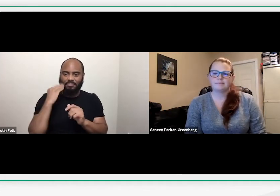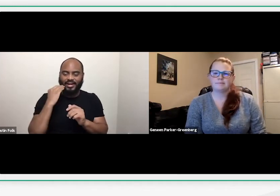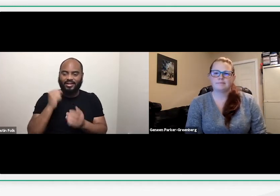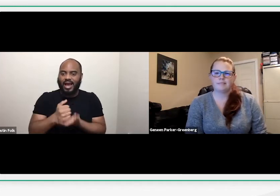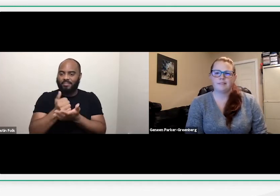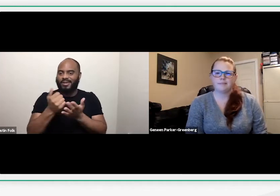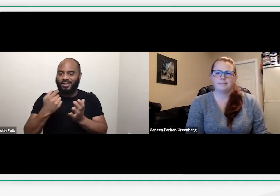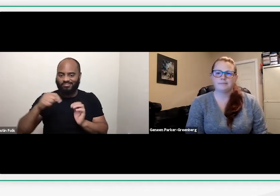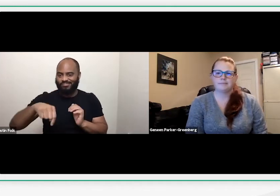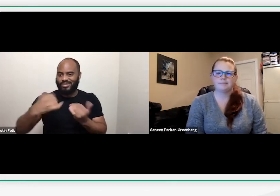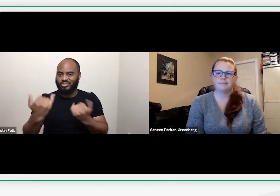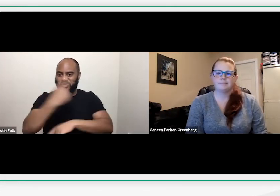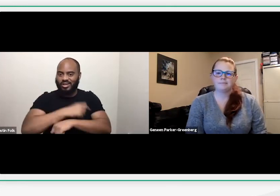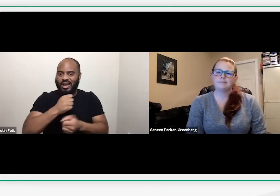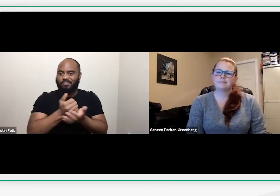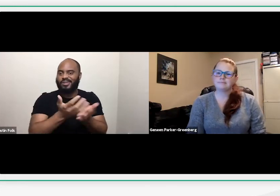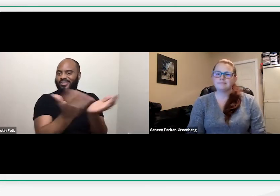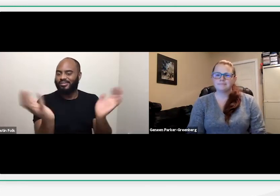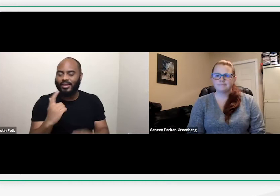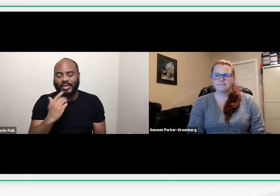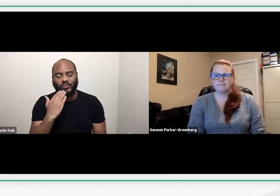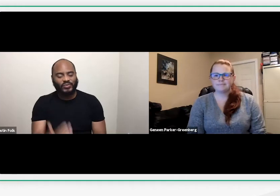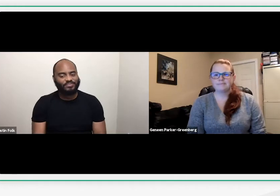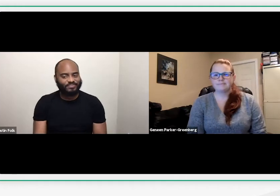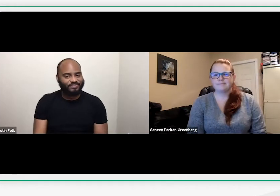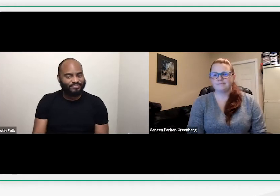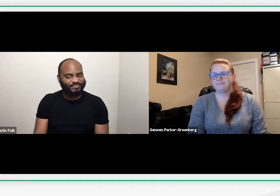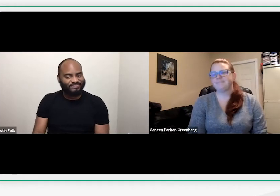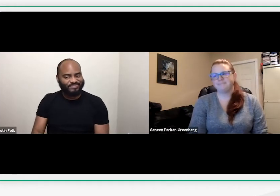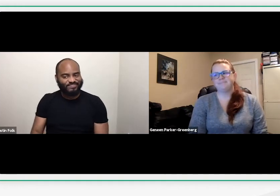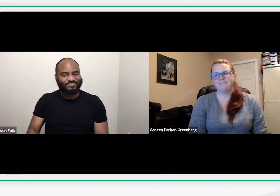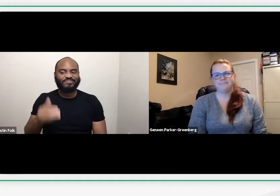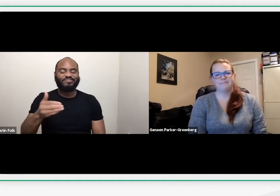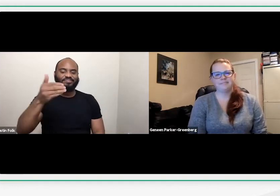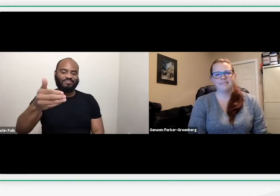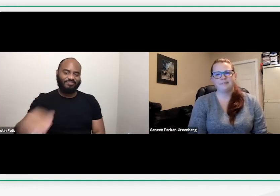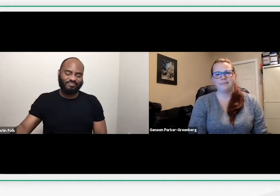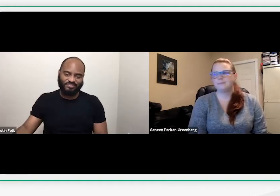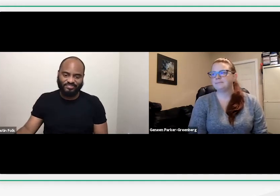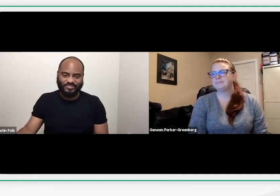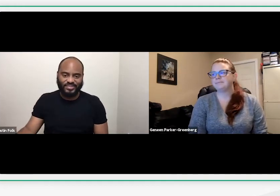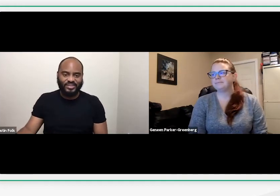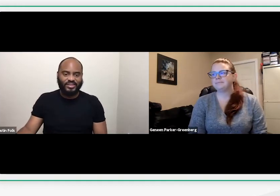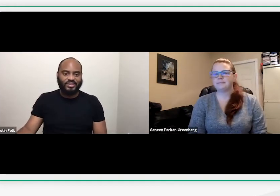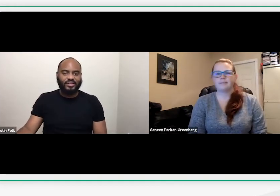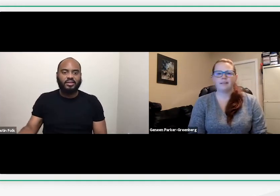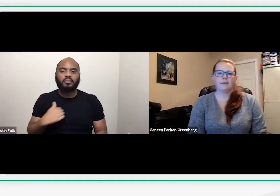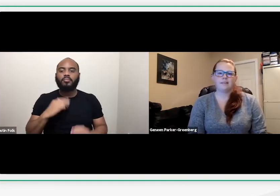And with, glad that you're here on your journey with your experience to share your knowledge with us all. Thank